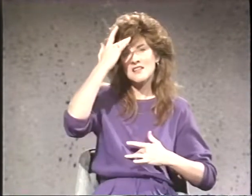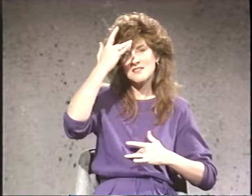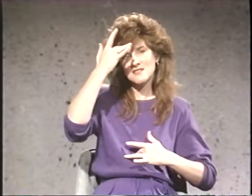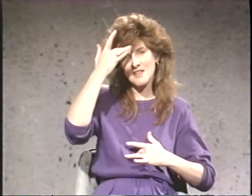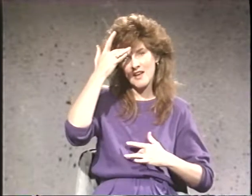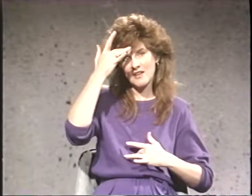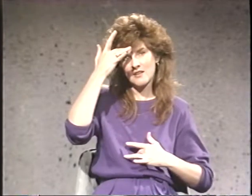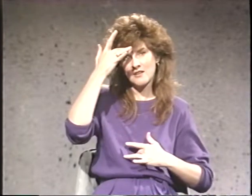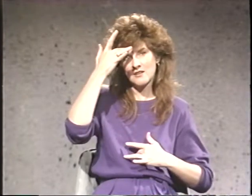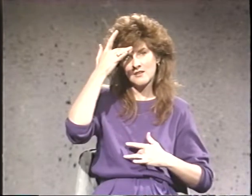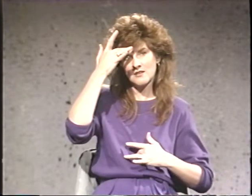sick,